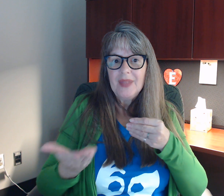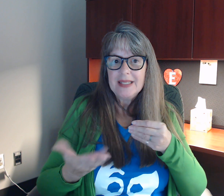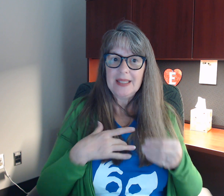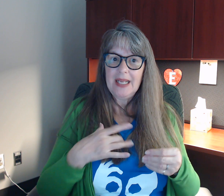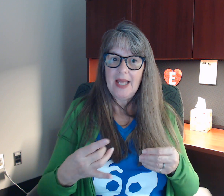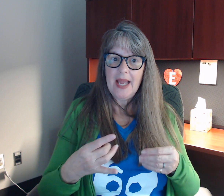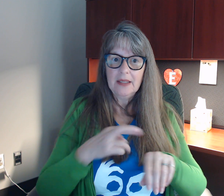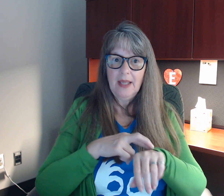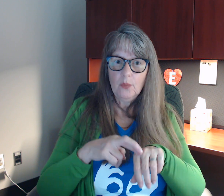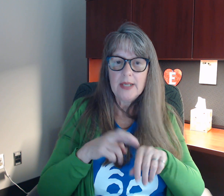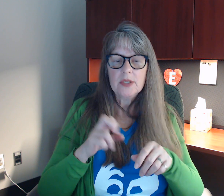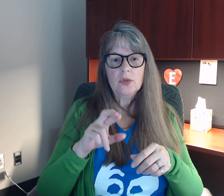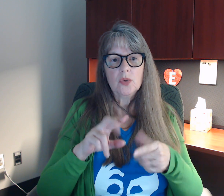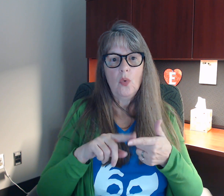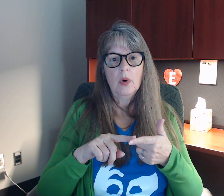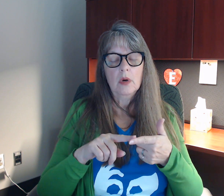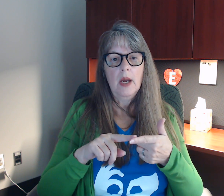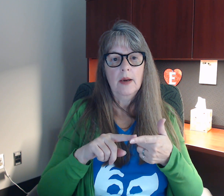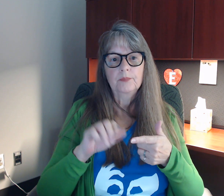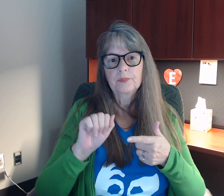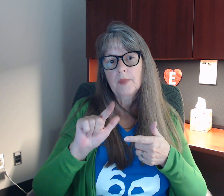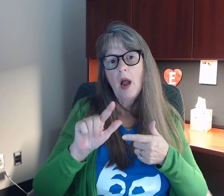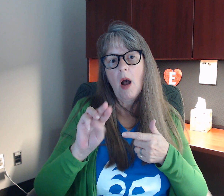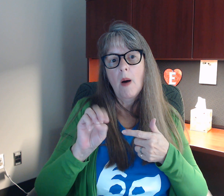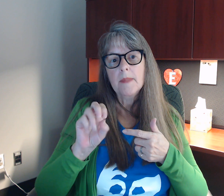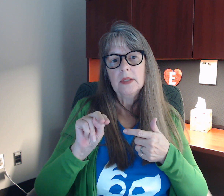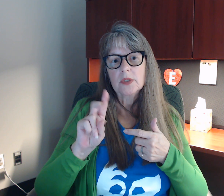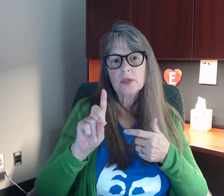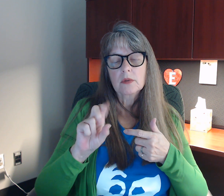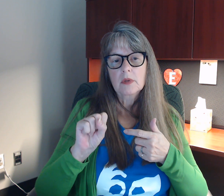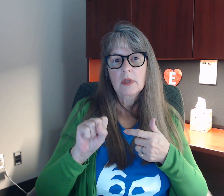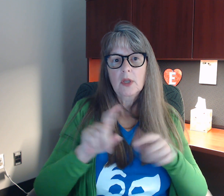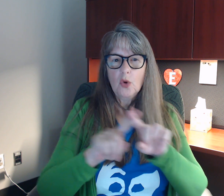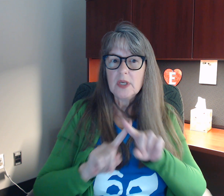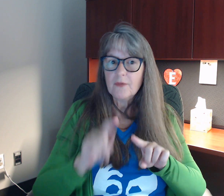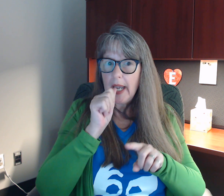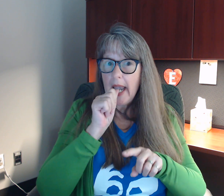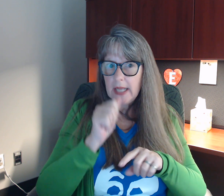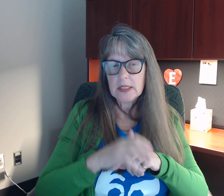that they like raisins or almonds, the different nuts,